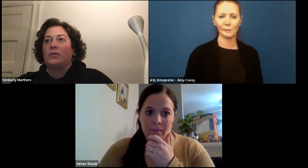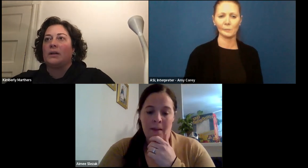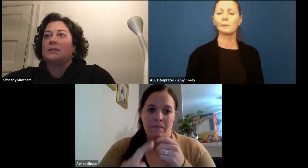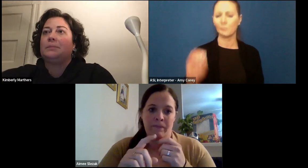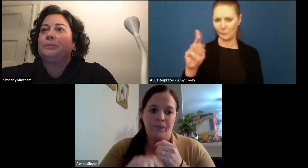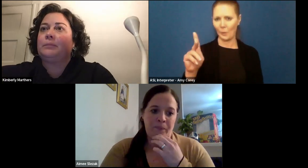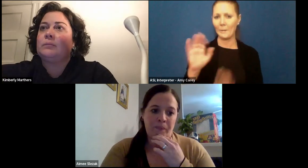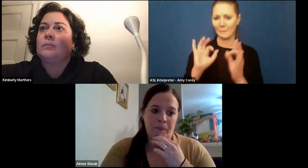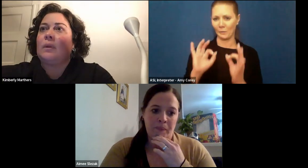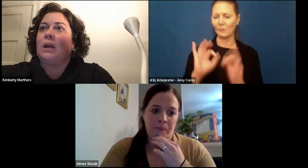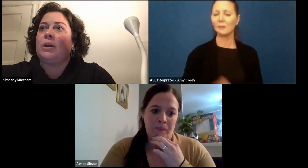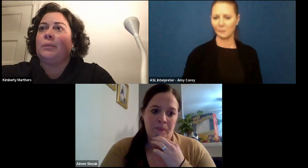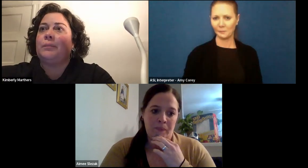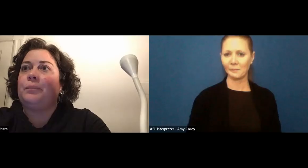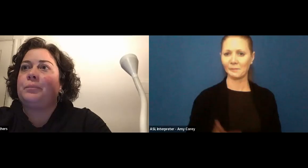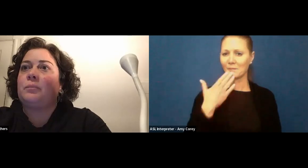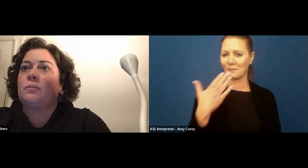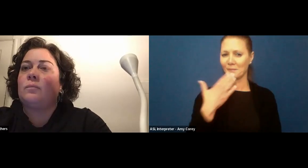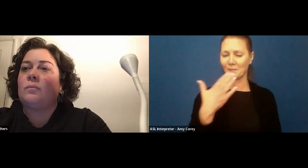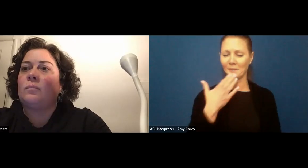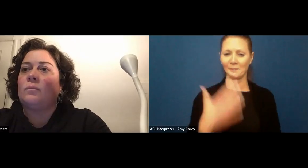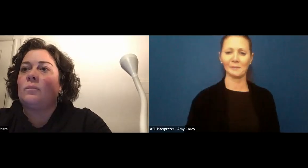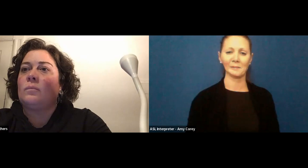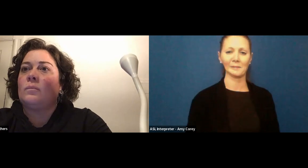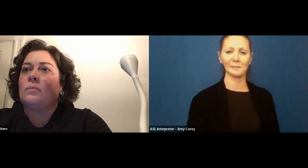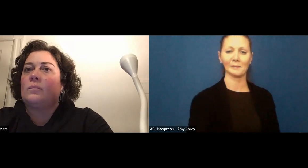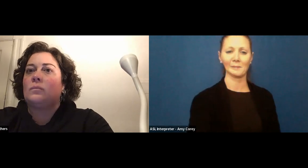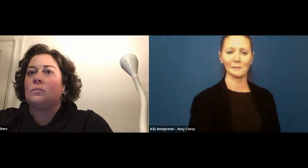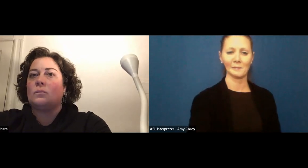Okay, perfect. Thank you.